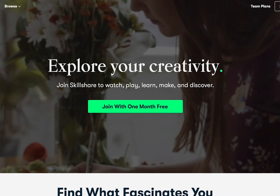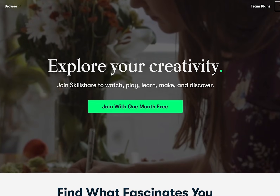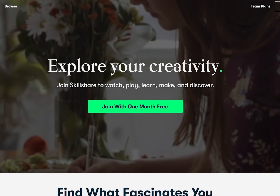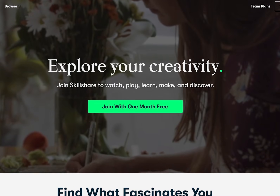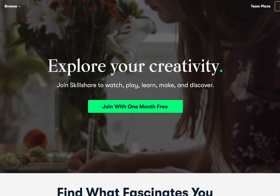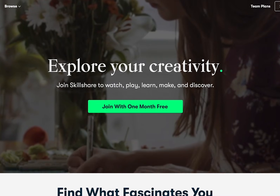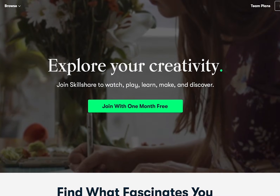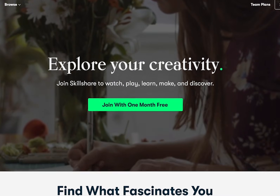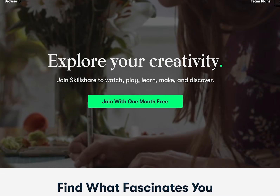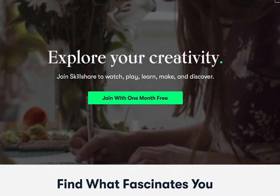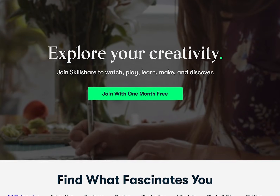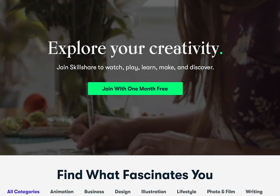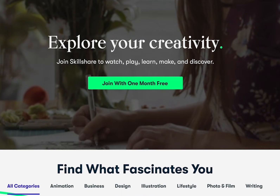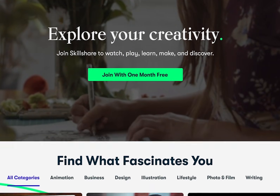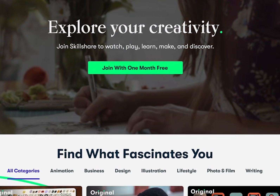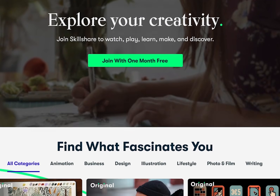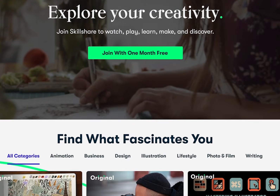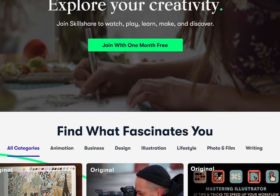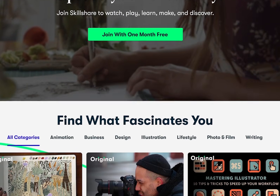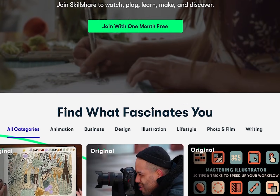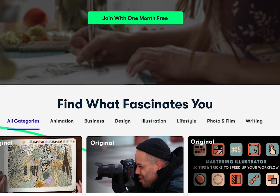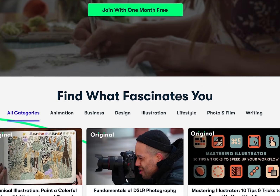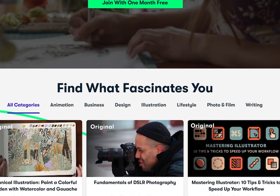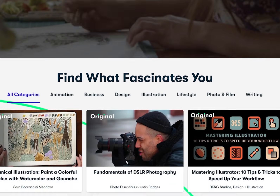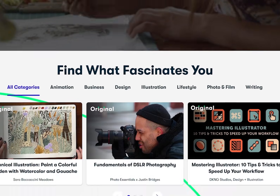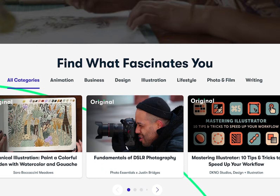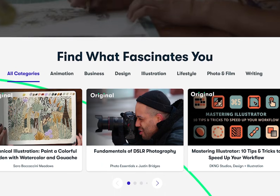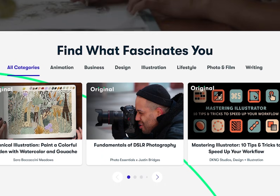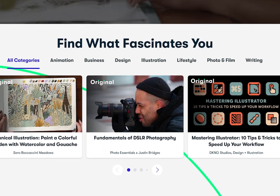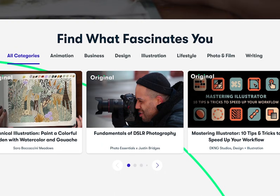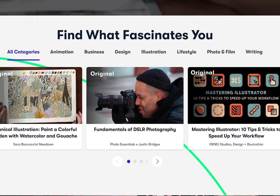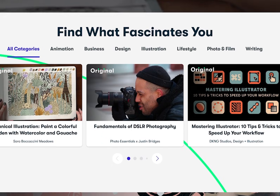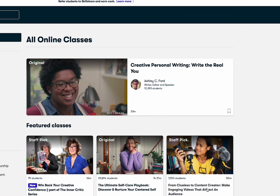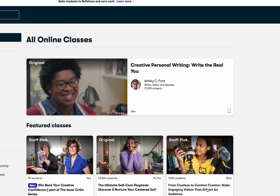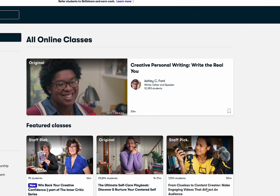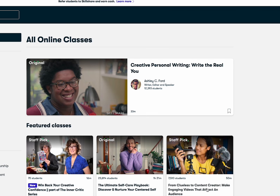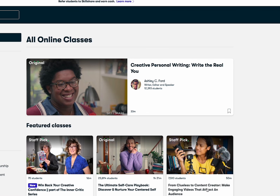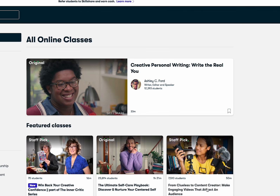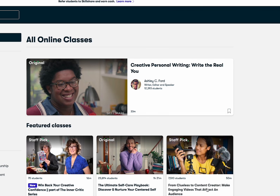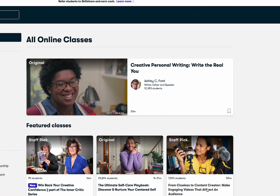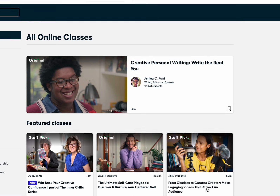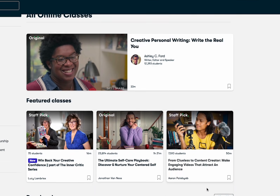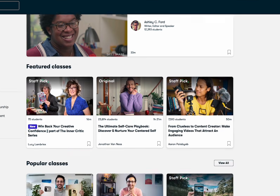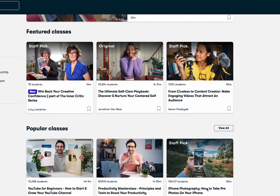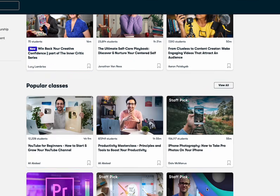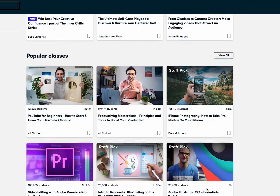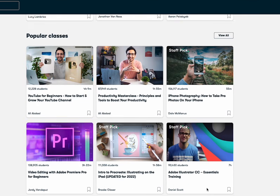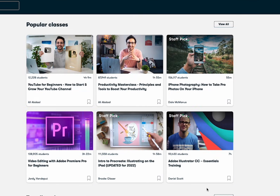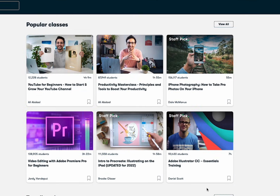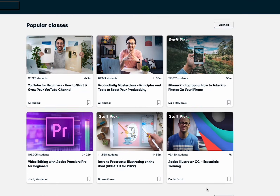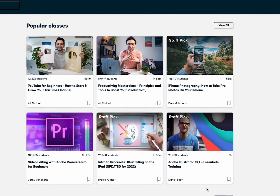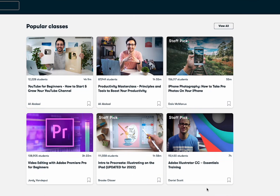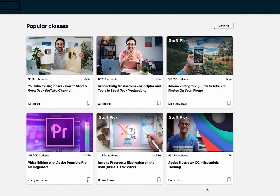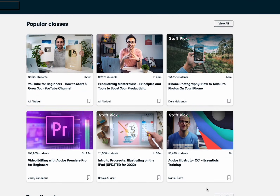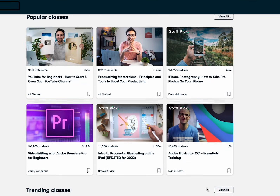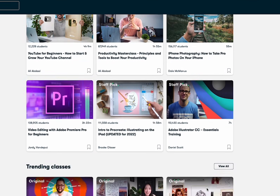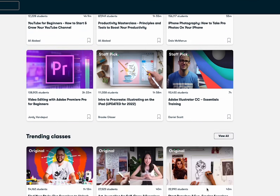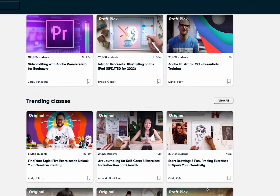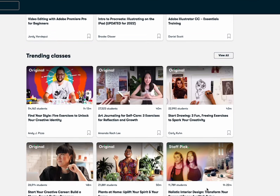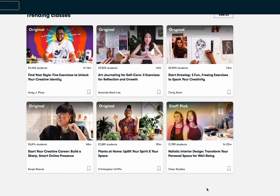is an online learning platform that offers thousands of inspiring classes for creative and curious people on various topics such as